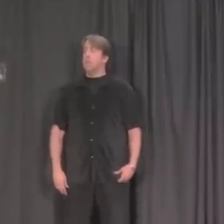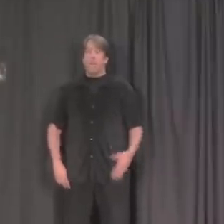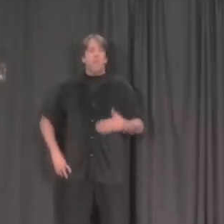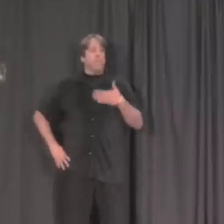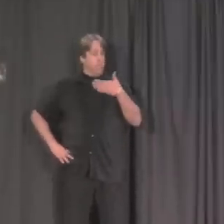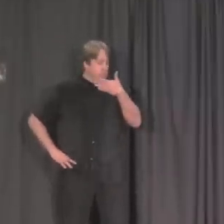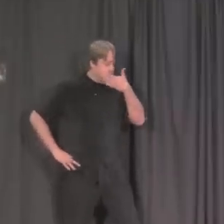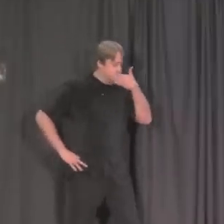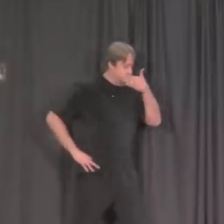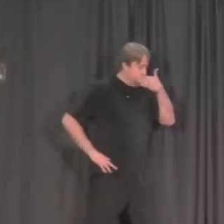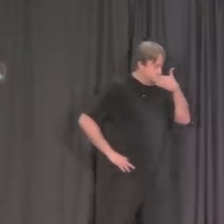Shit.